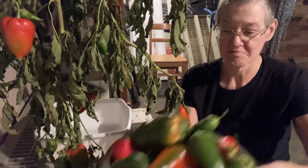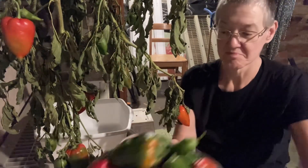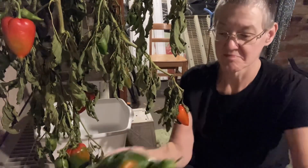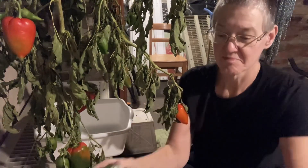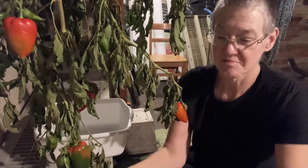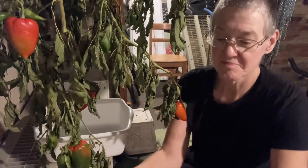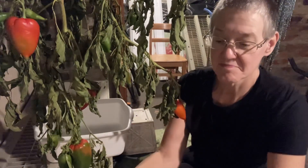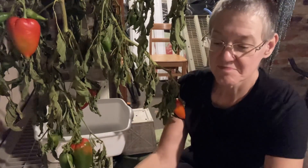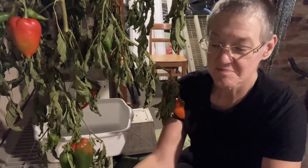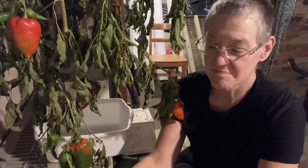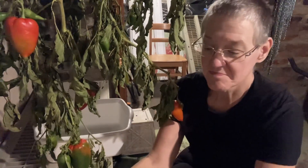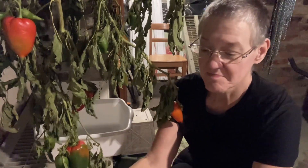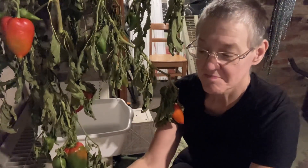full.